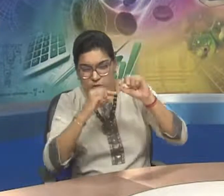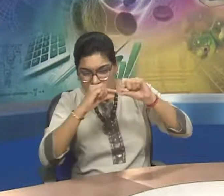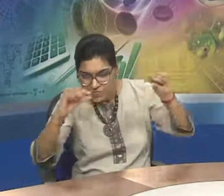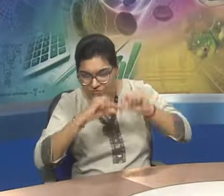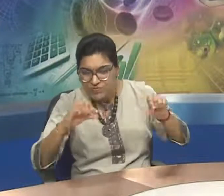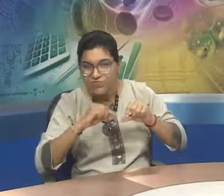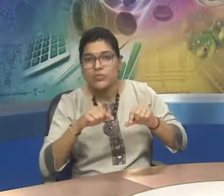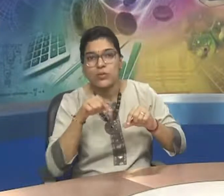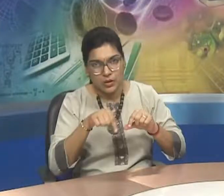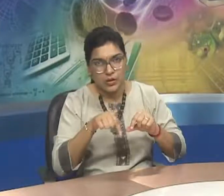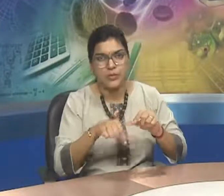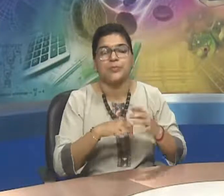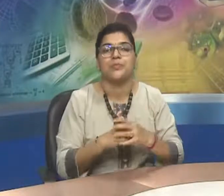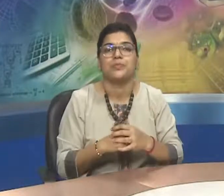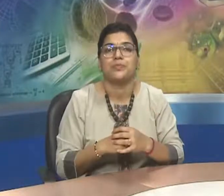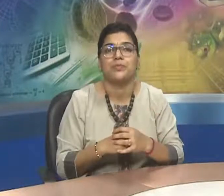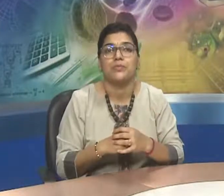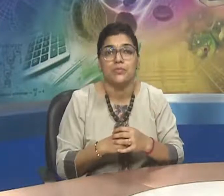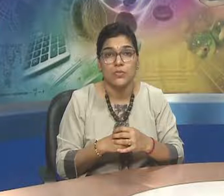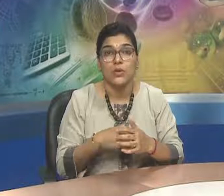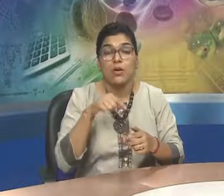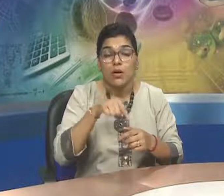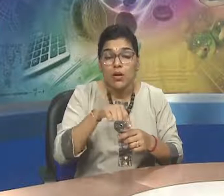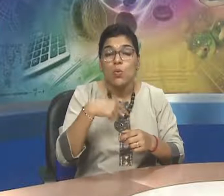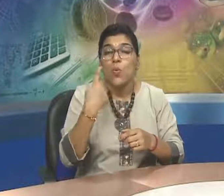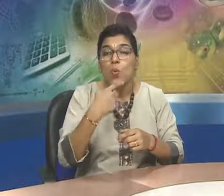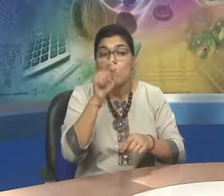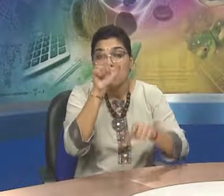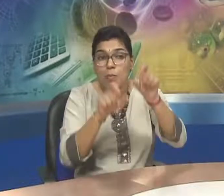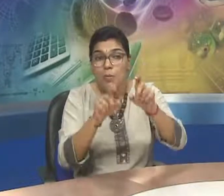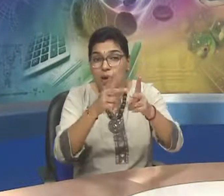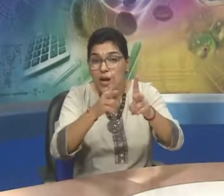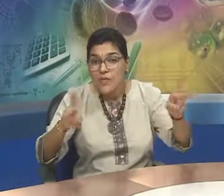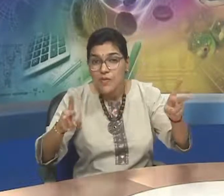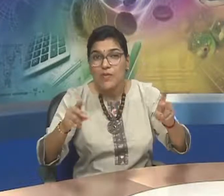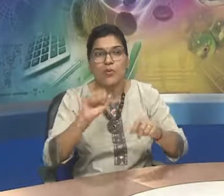In the article 14 till 17, we covered